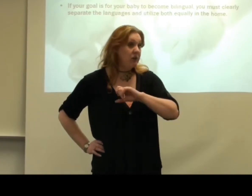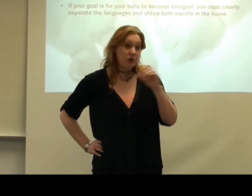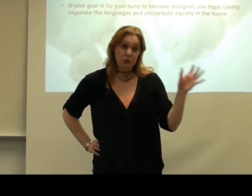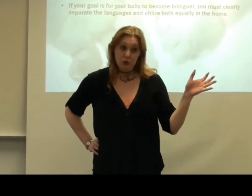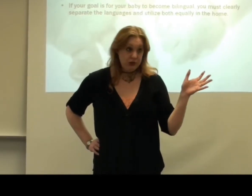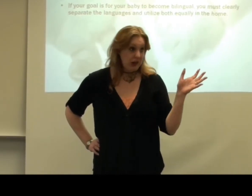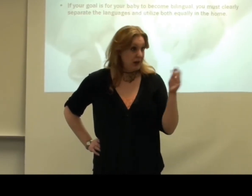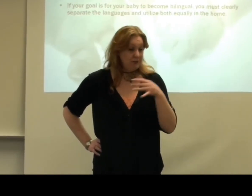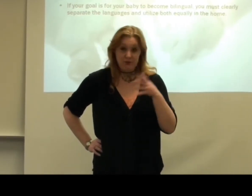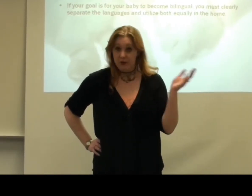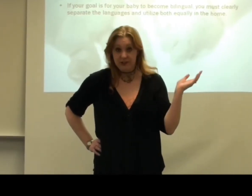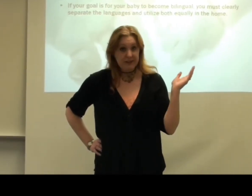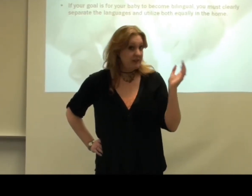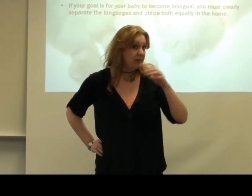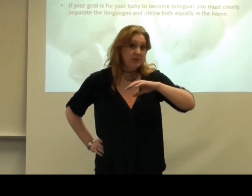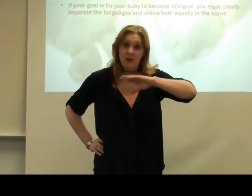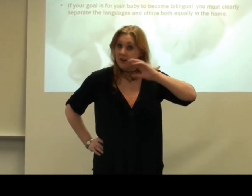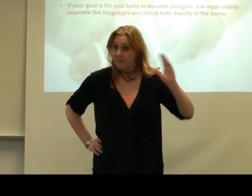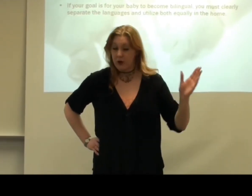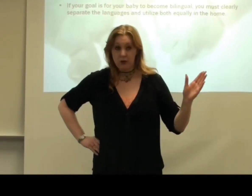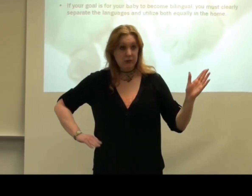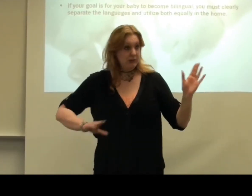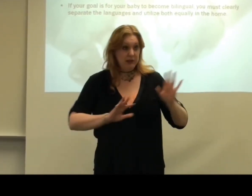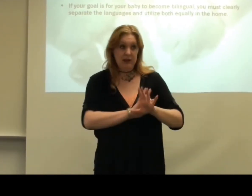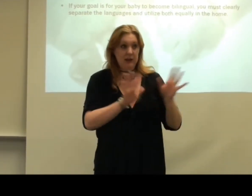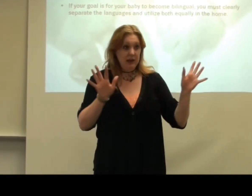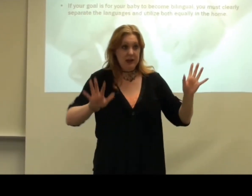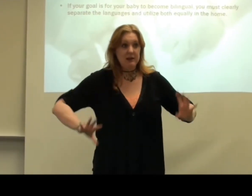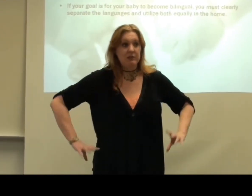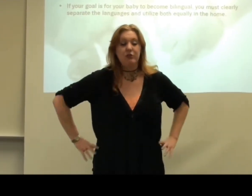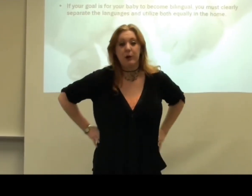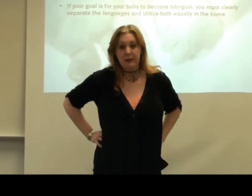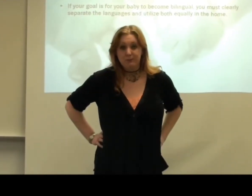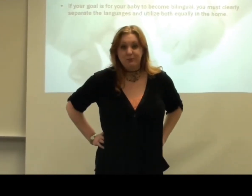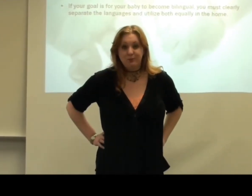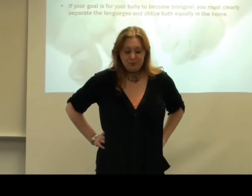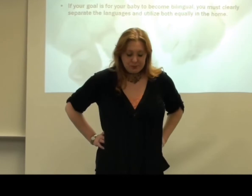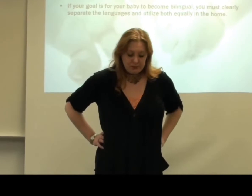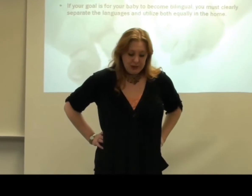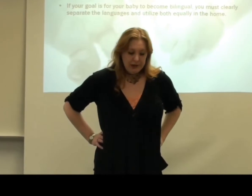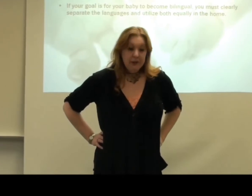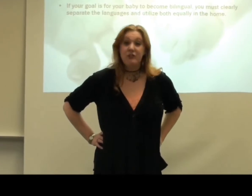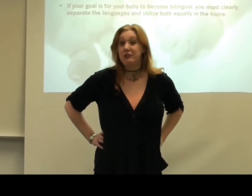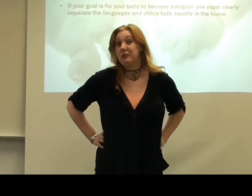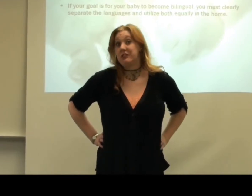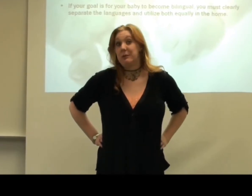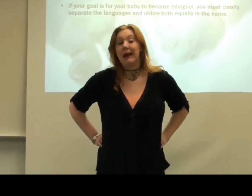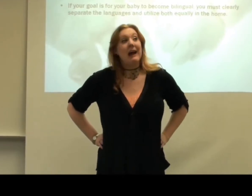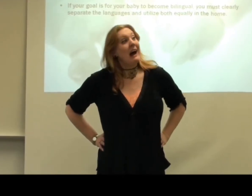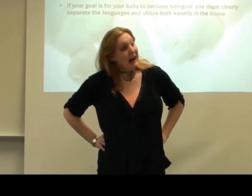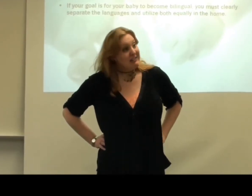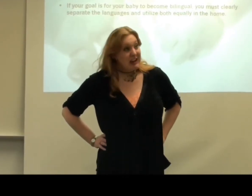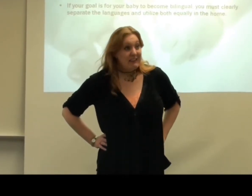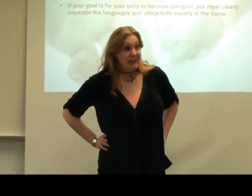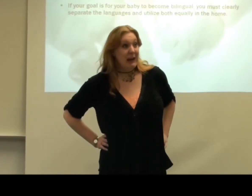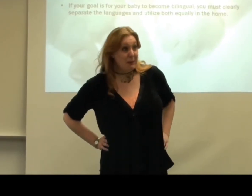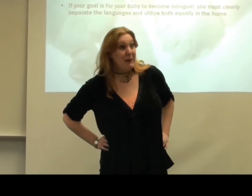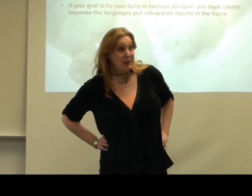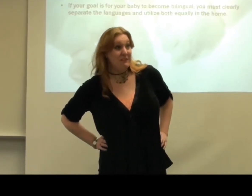to Uta, full sentences, full in German. Then she turns to me, "Hi Jacs, can I play with your